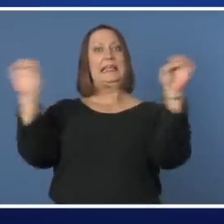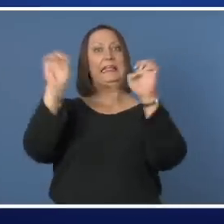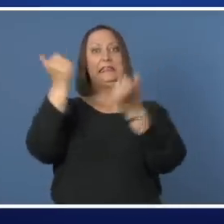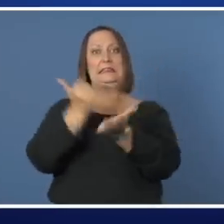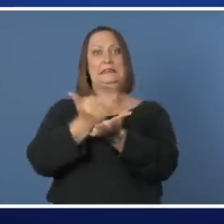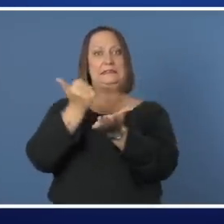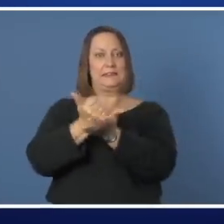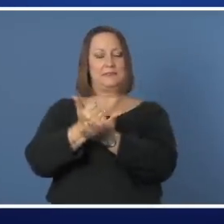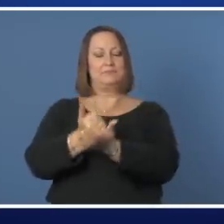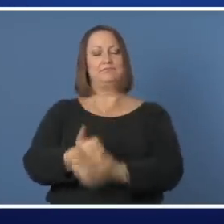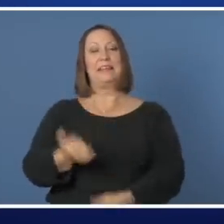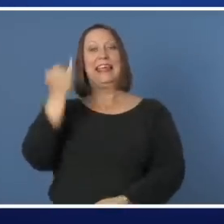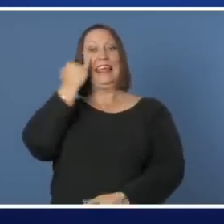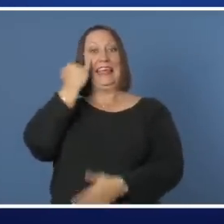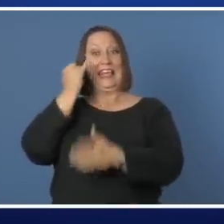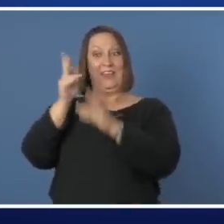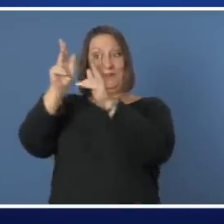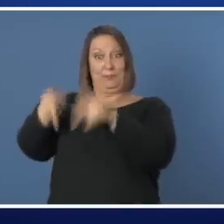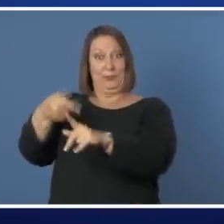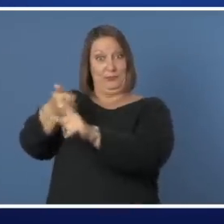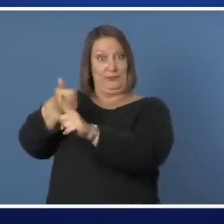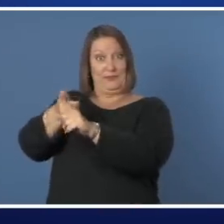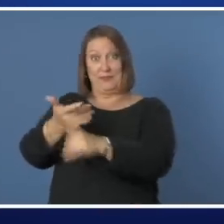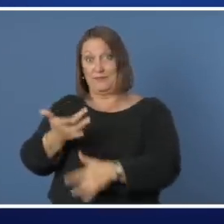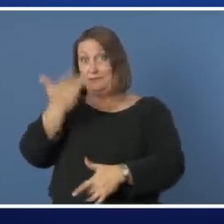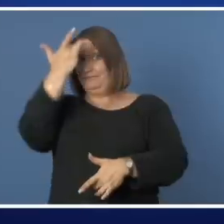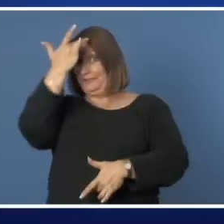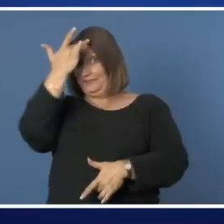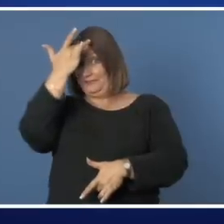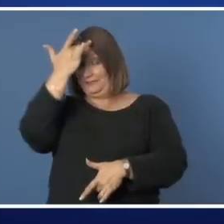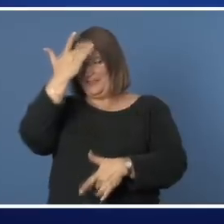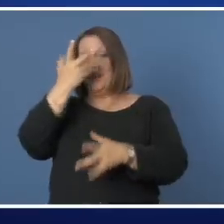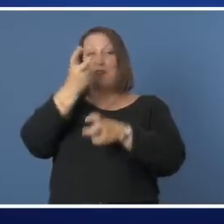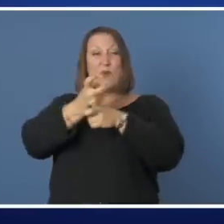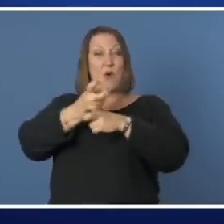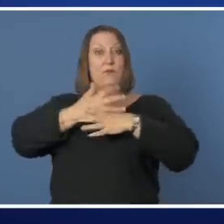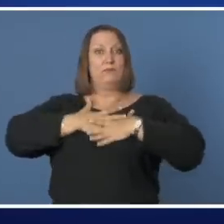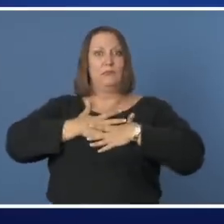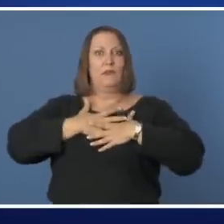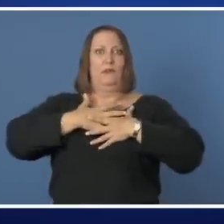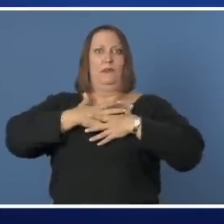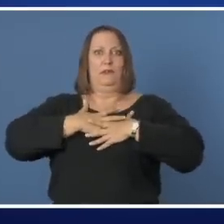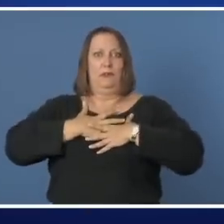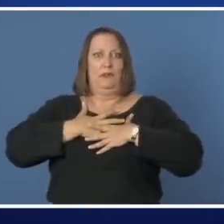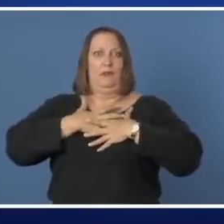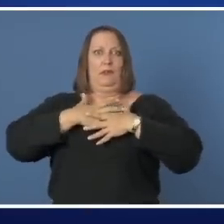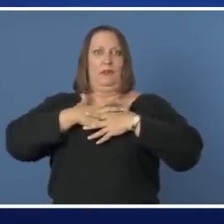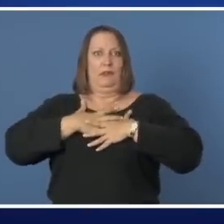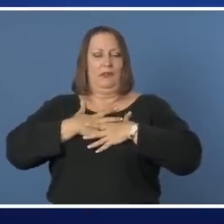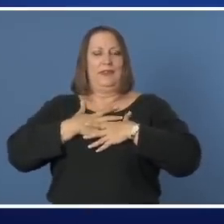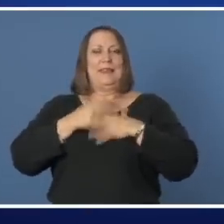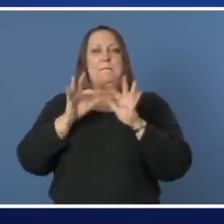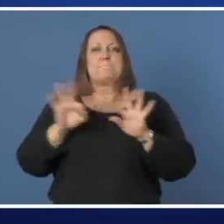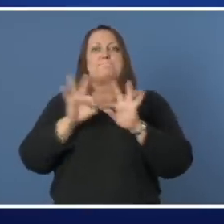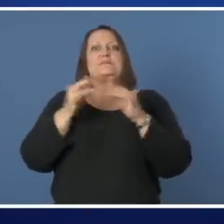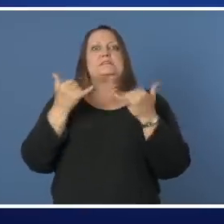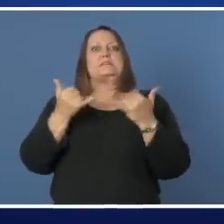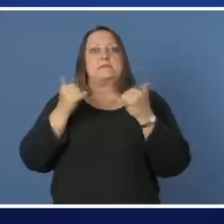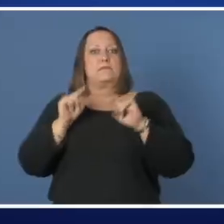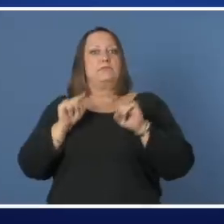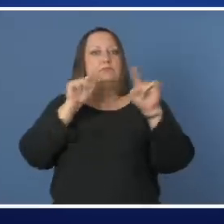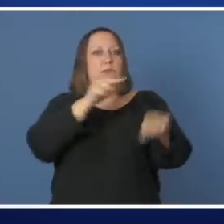seek help if the person is having trouble breathing go to the closest hospital or treatment